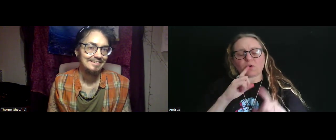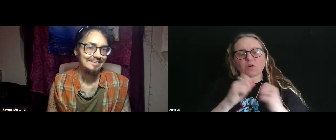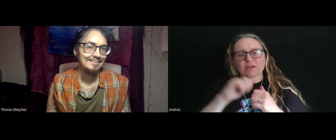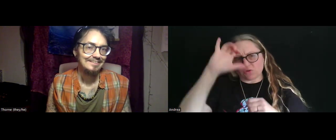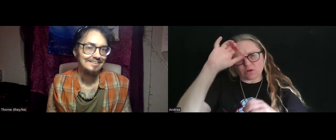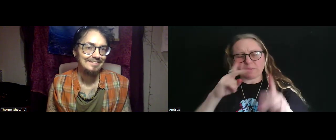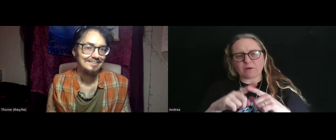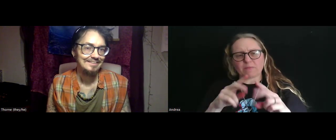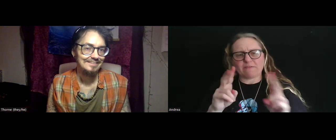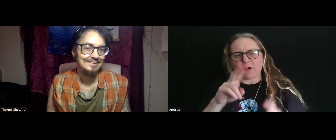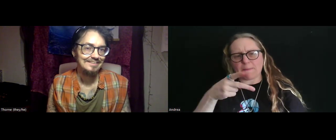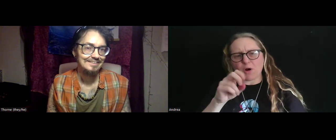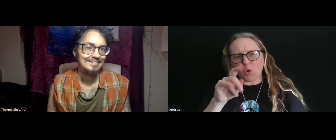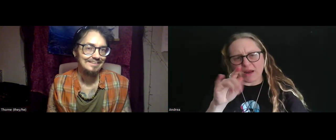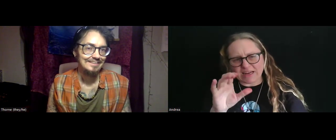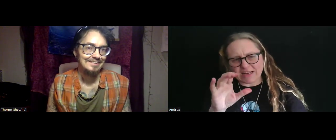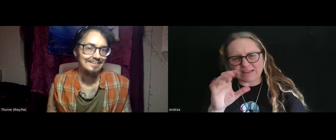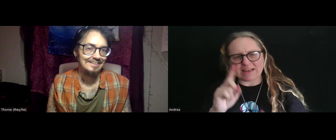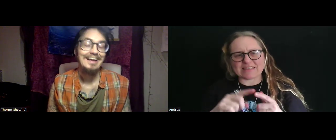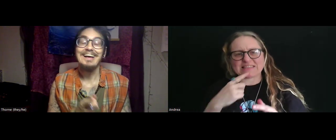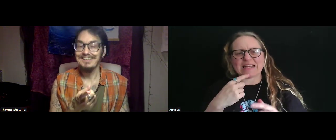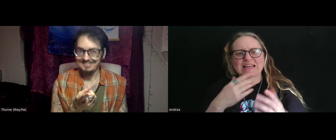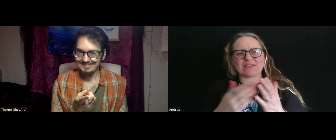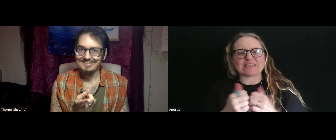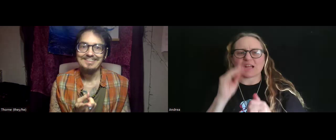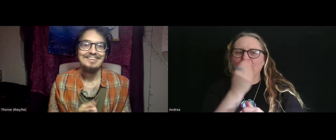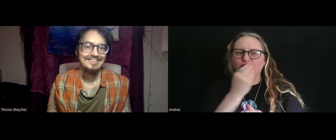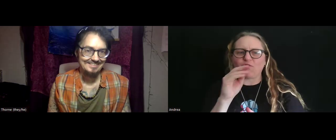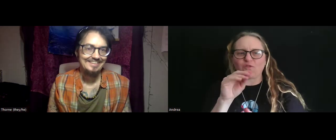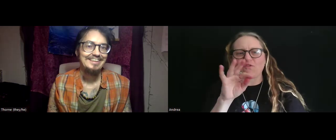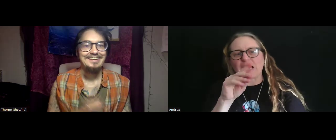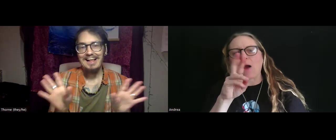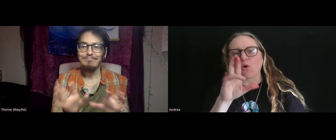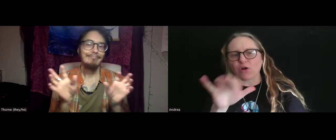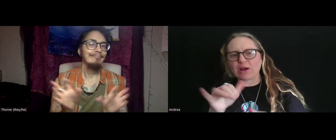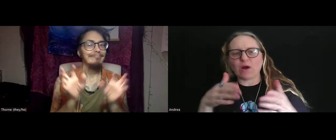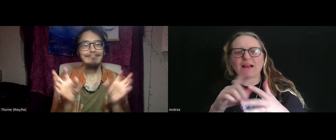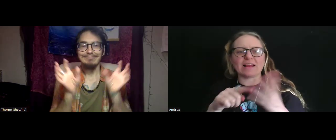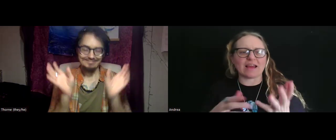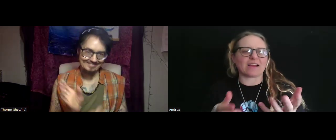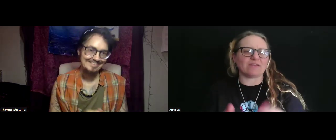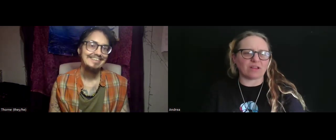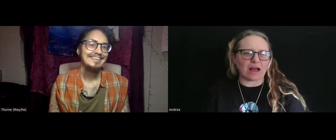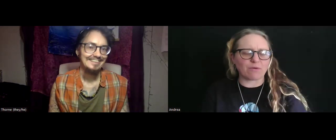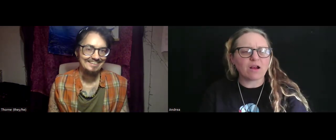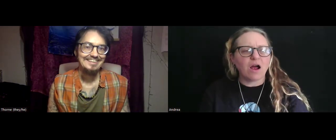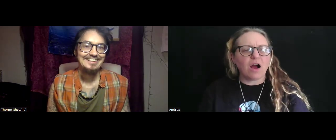Mercury and Taurus people can be very poetic, like saying things in like a flowery way, like yeah, kind of elaborate.